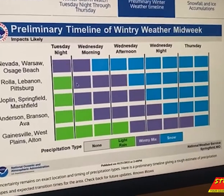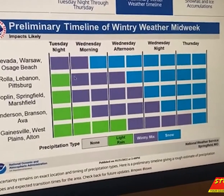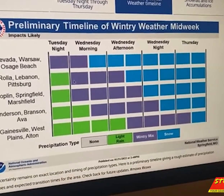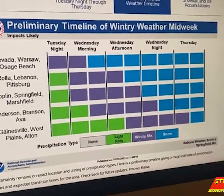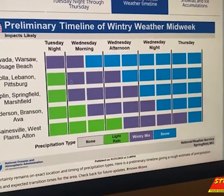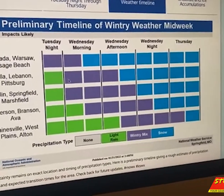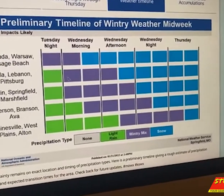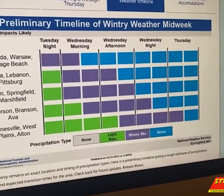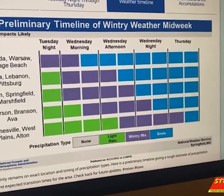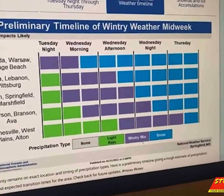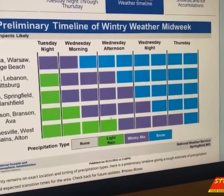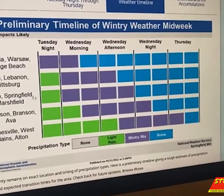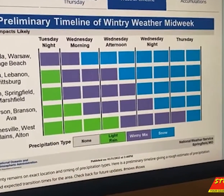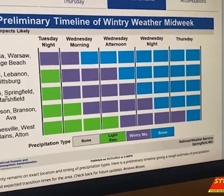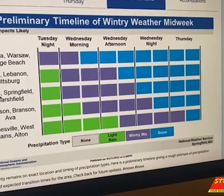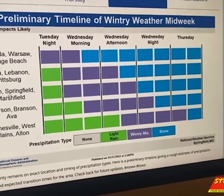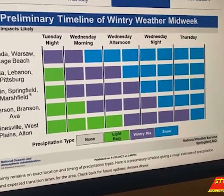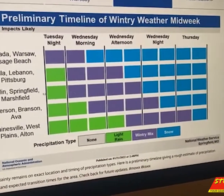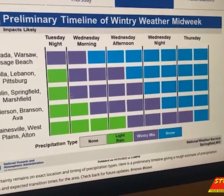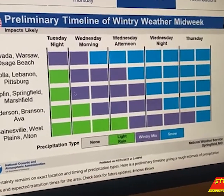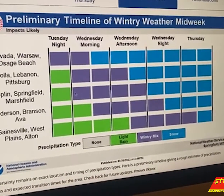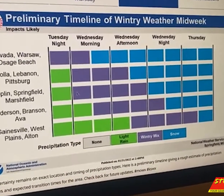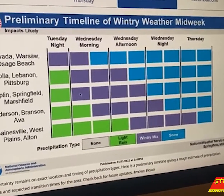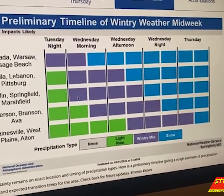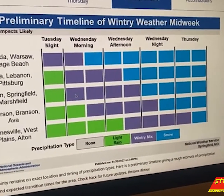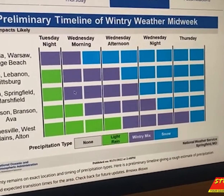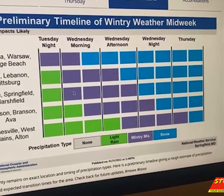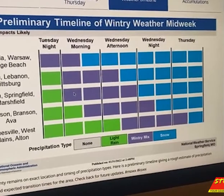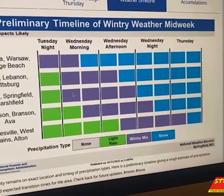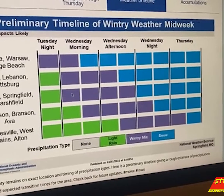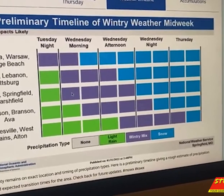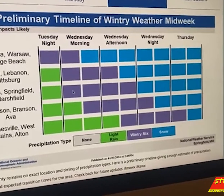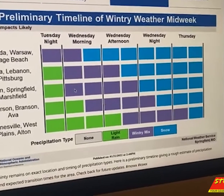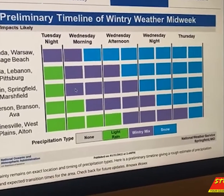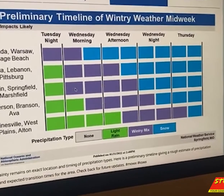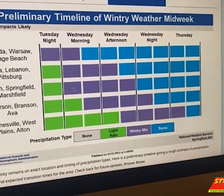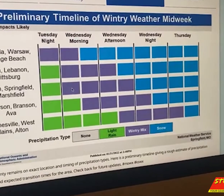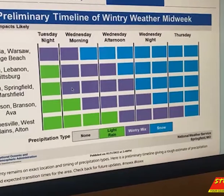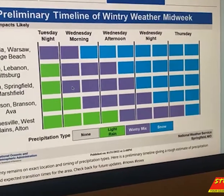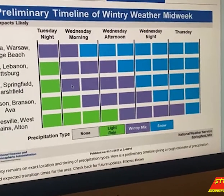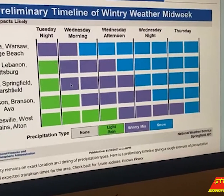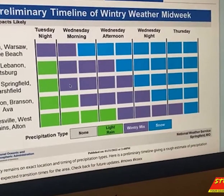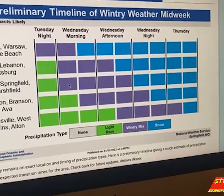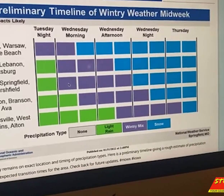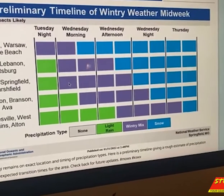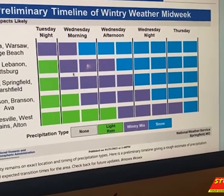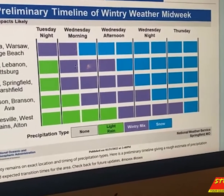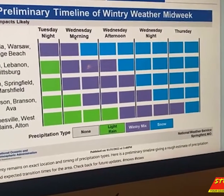morning, turning over to wintry mix. Springfield and Joplin Wednesday morning, so we don't know exactly what time. This